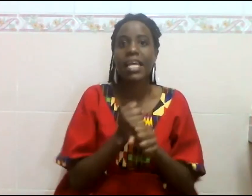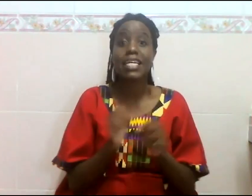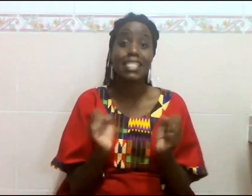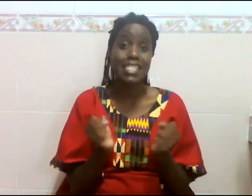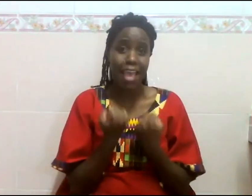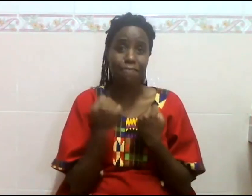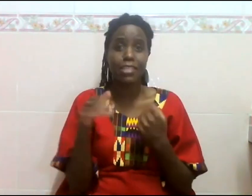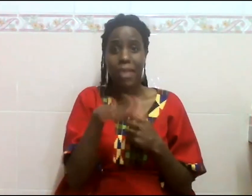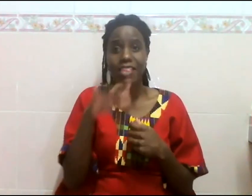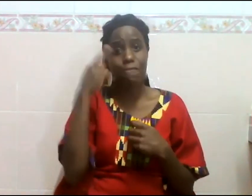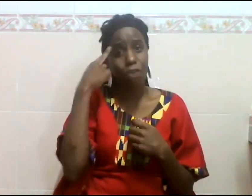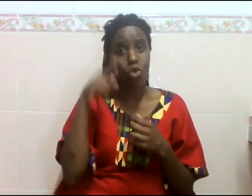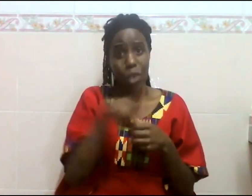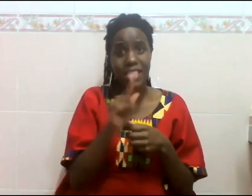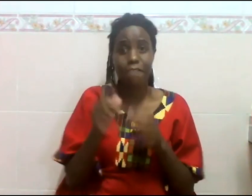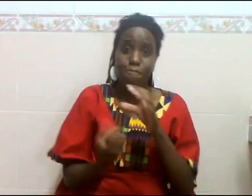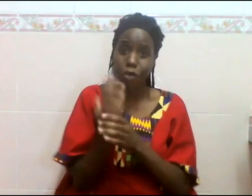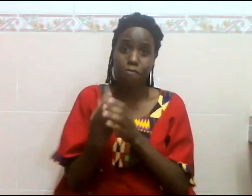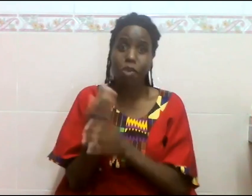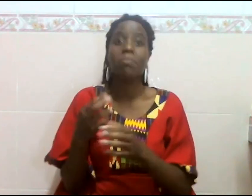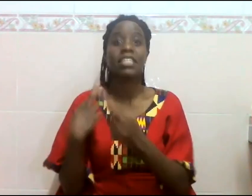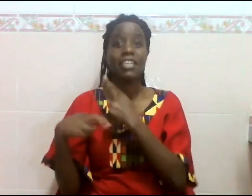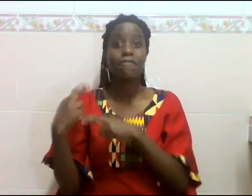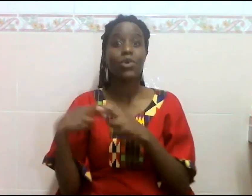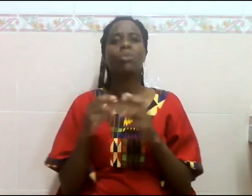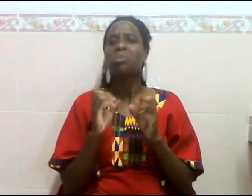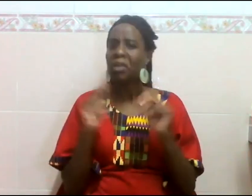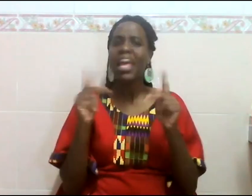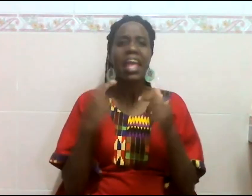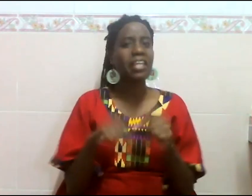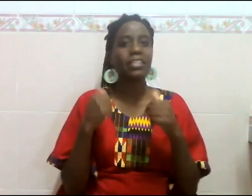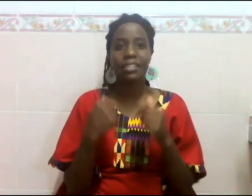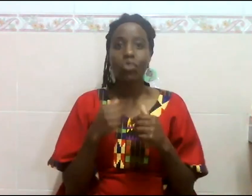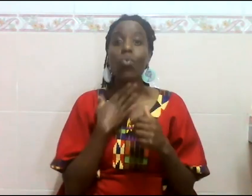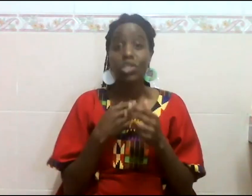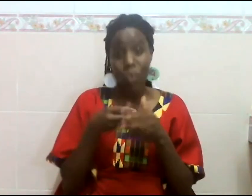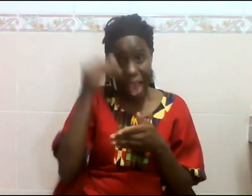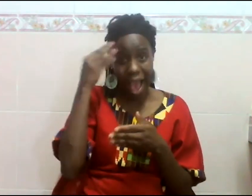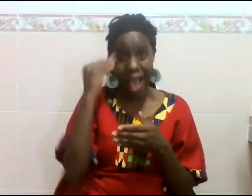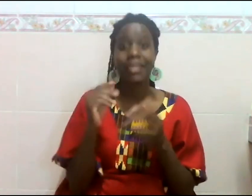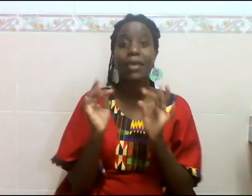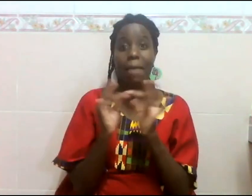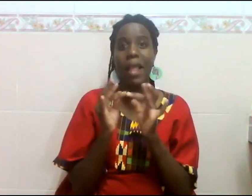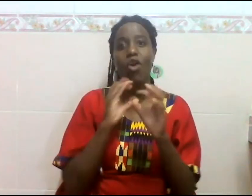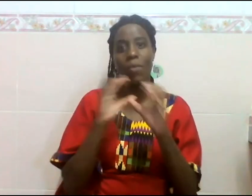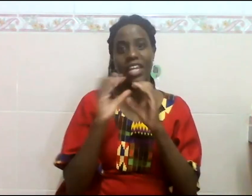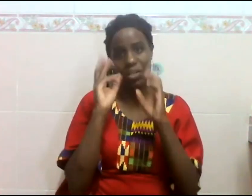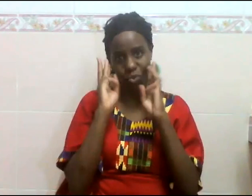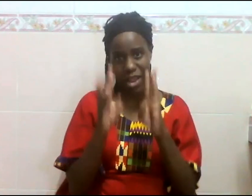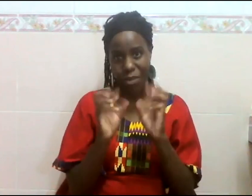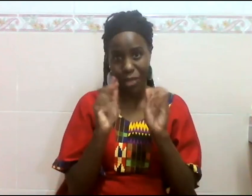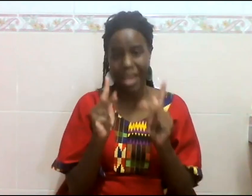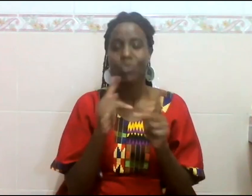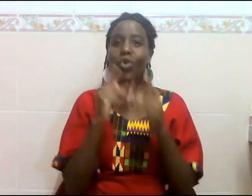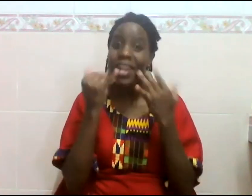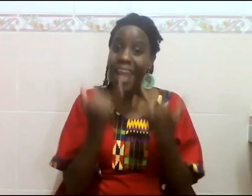yeah, so watch out for emails from us. And while we end, we're going to stick around for a